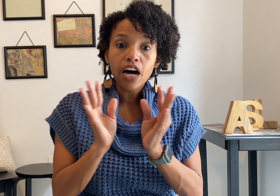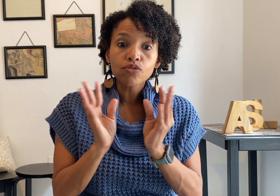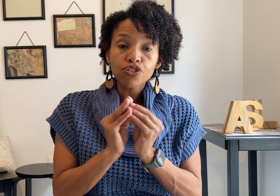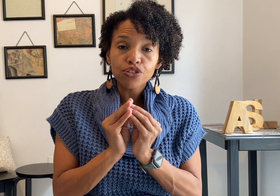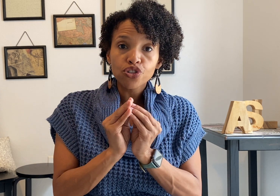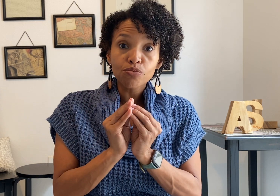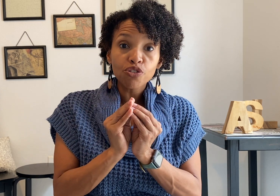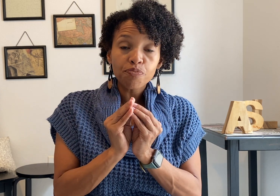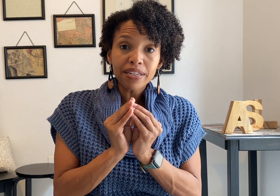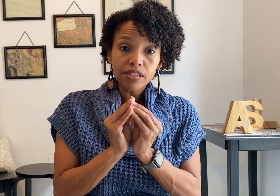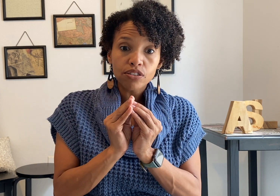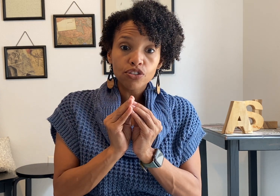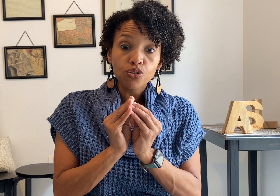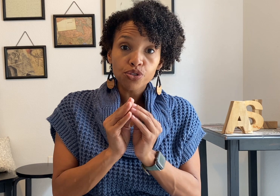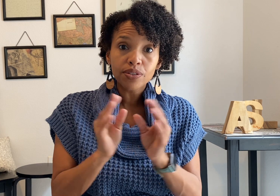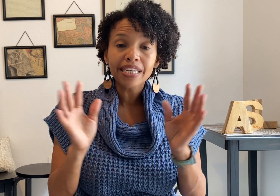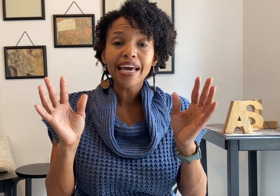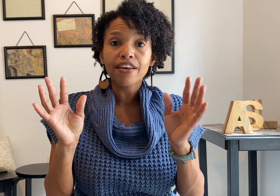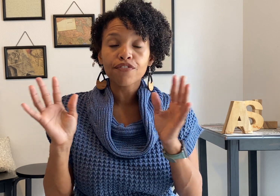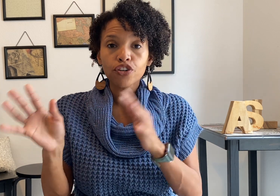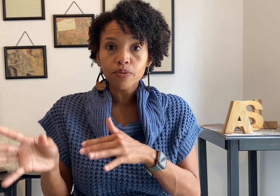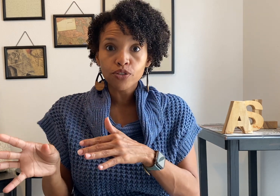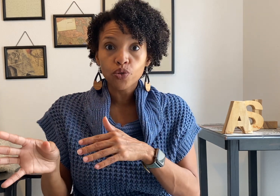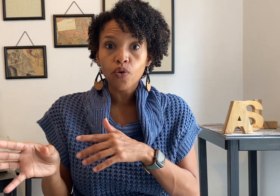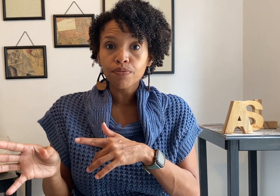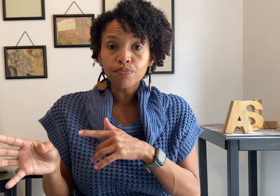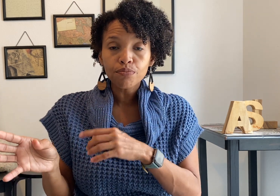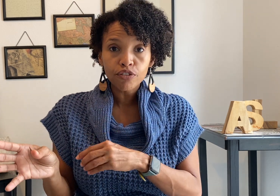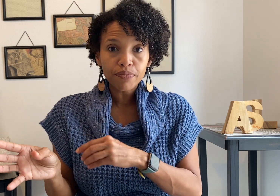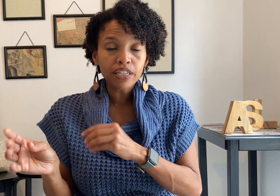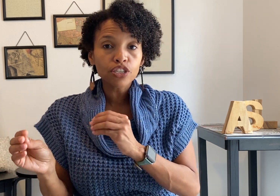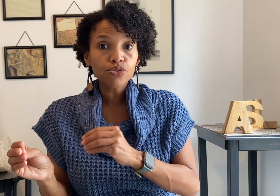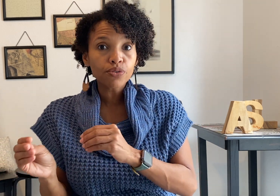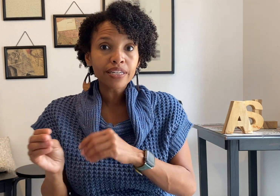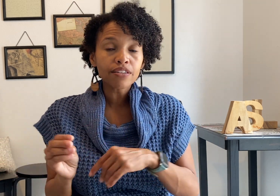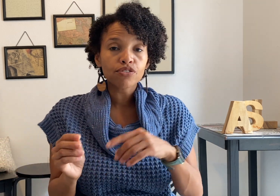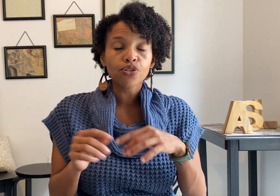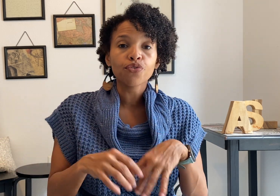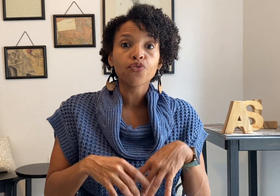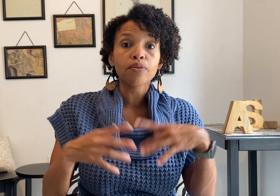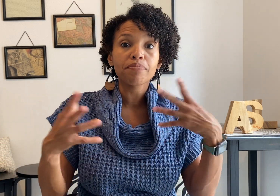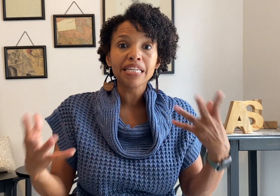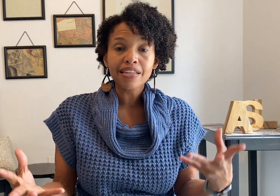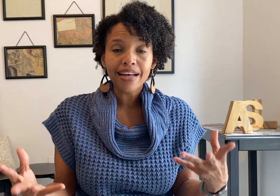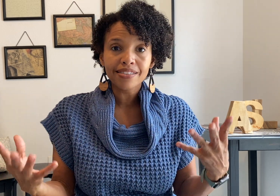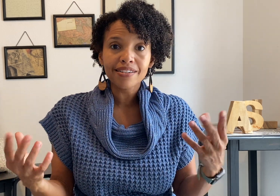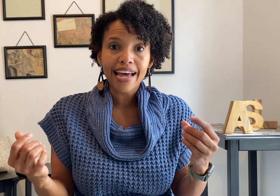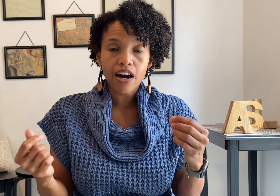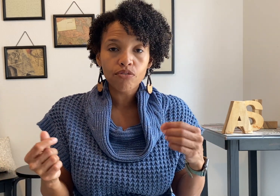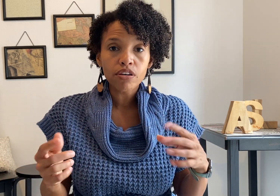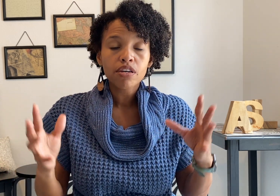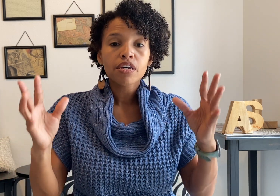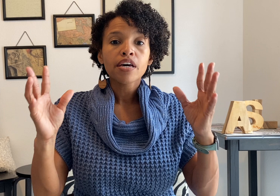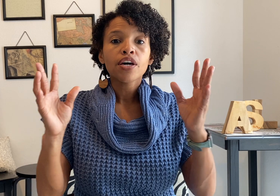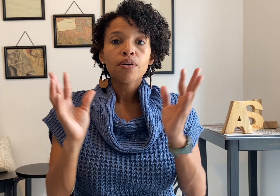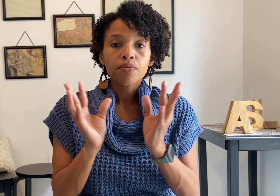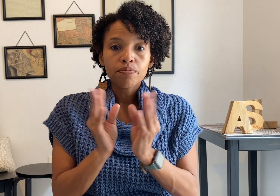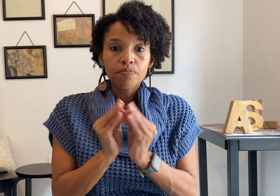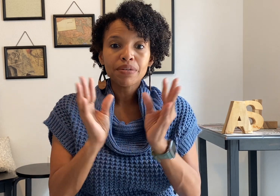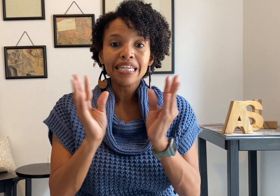nouns are 2 movements usually, and verbs are 1 movement usually. So for a meeting, that's a noun.